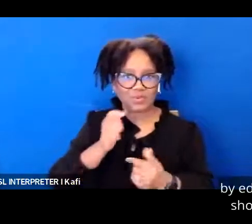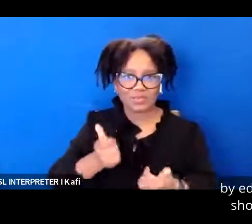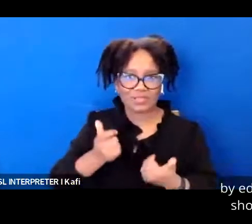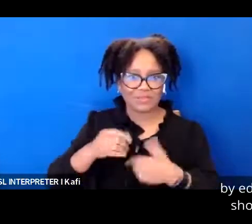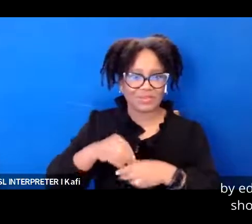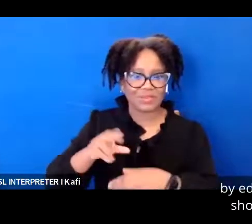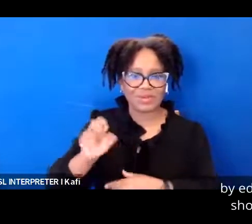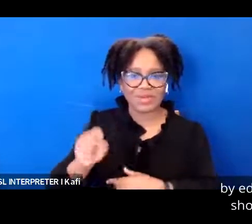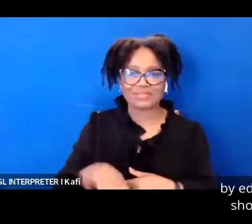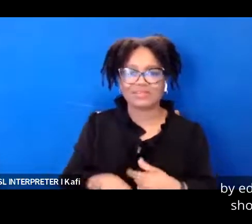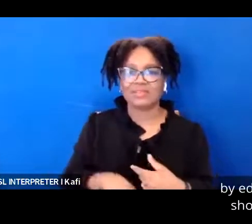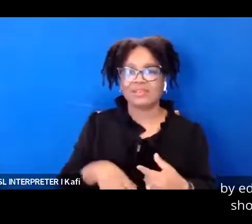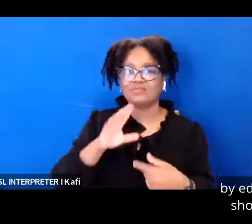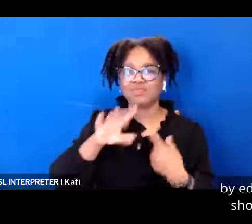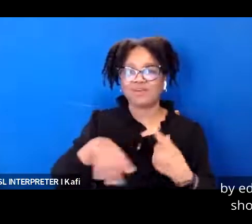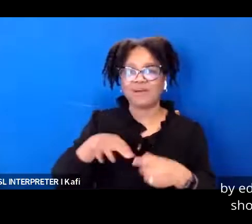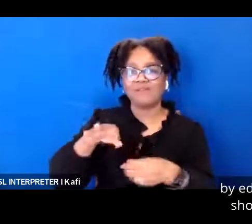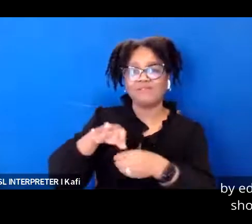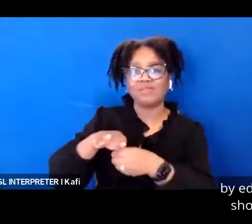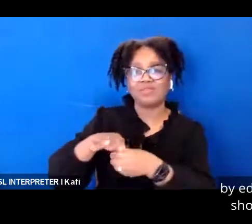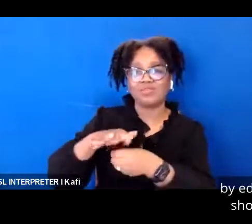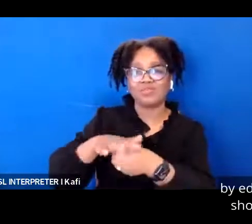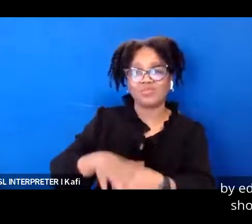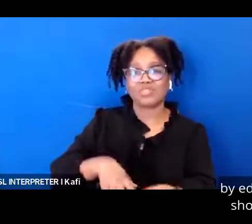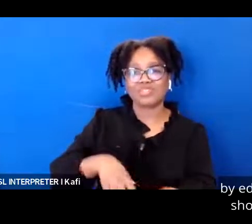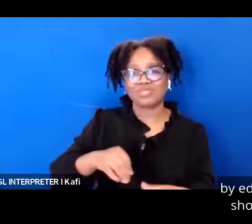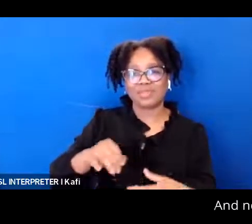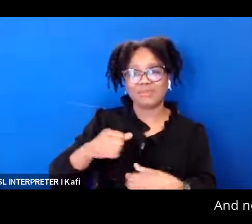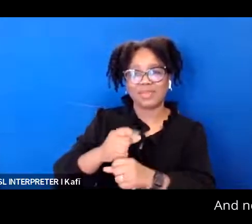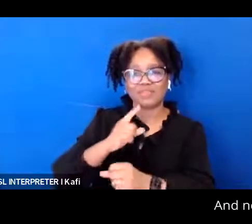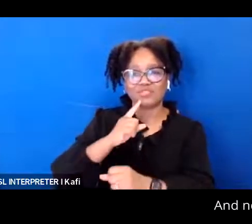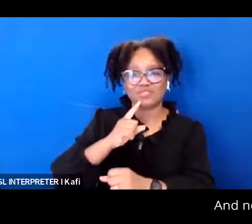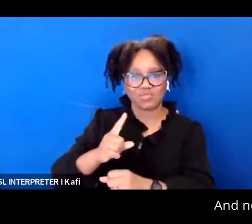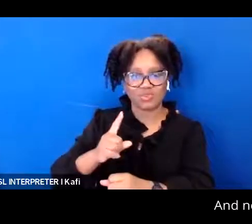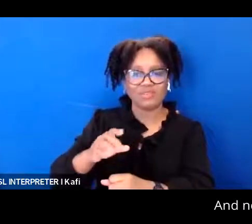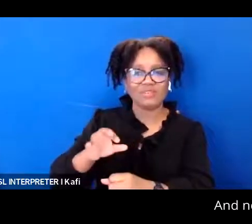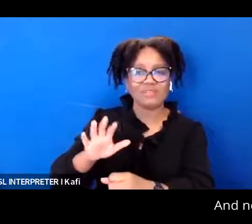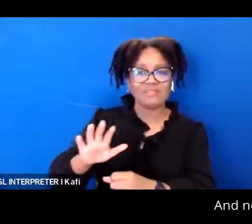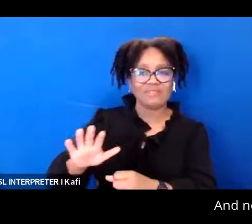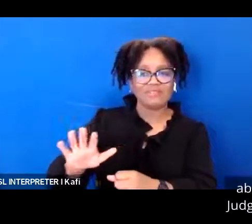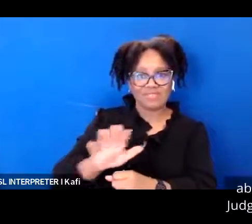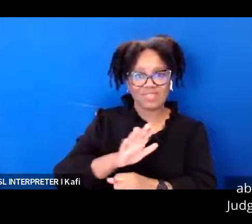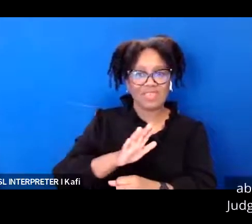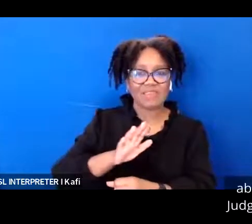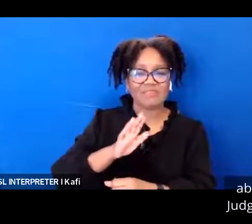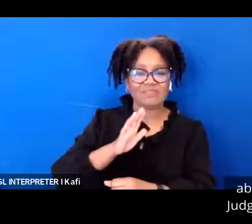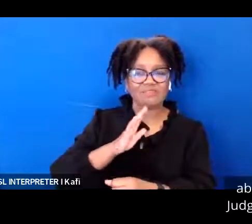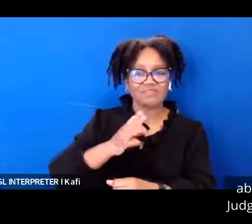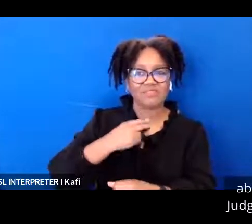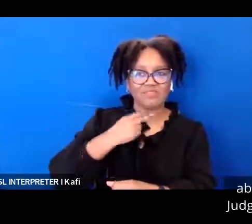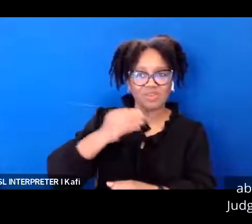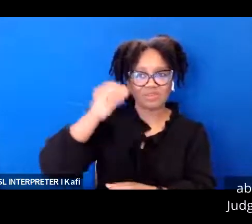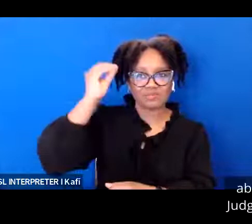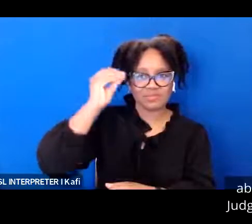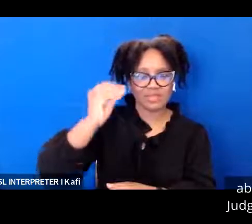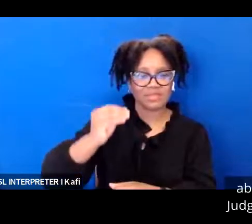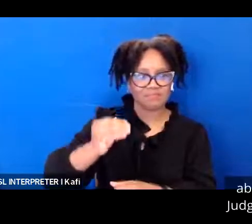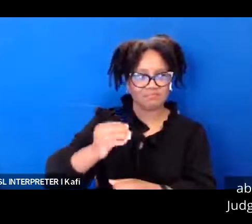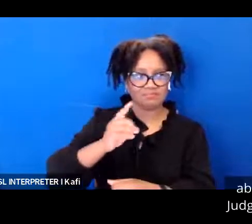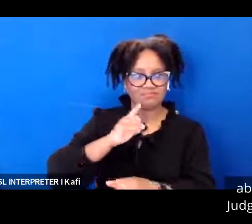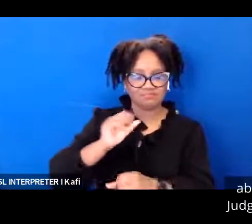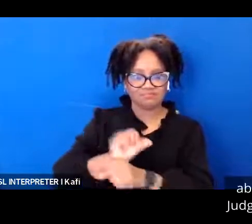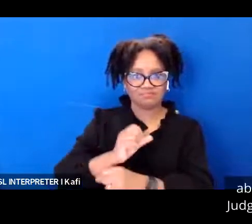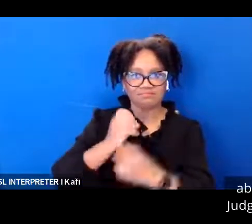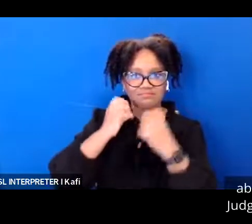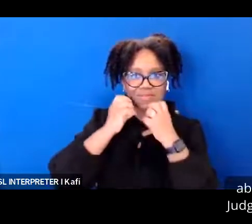education empowering and showing that voices matter and now what i really want to talk about about the confirmation of judge